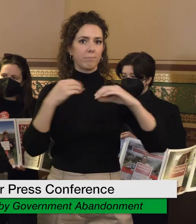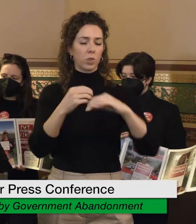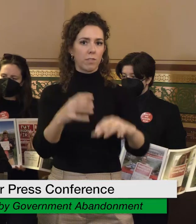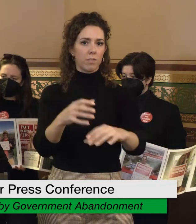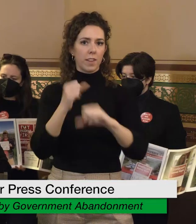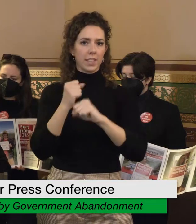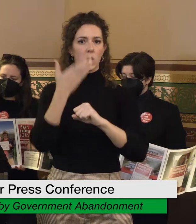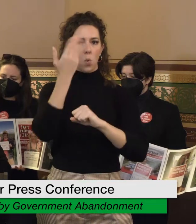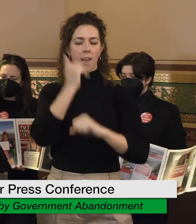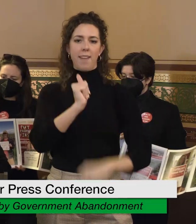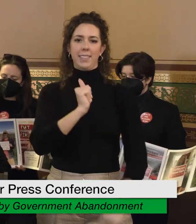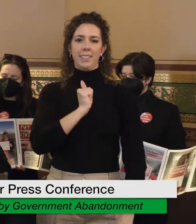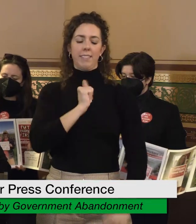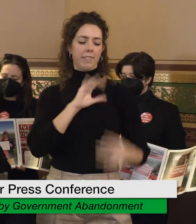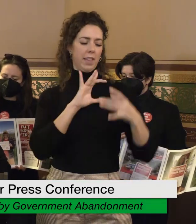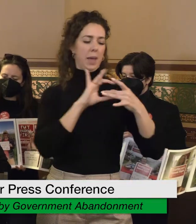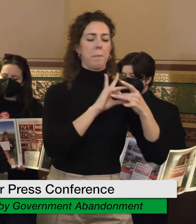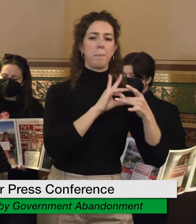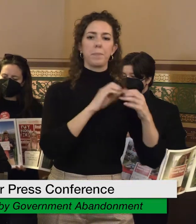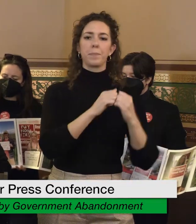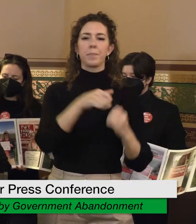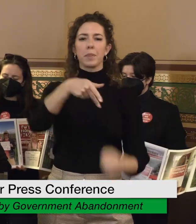a Pathways client.